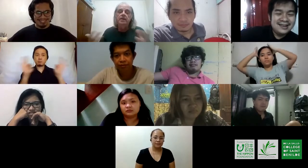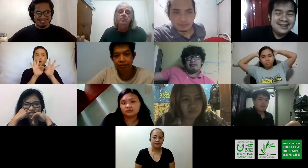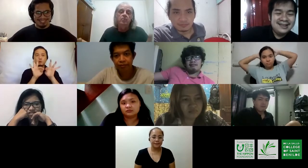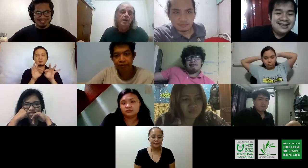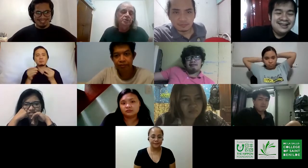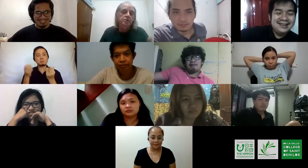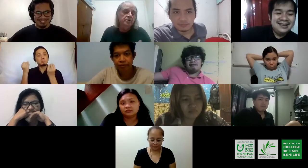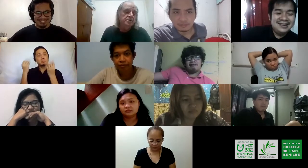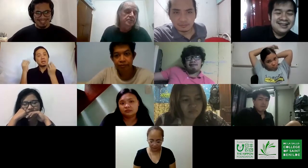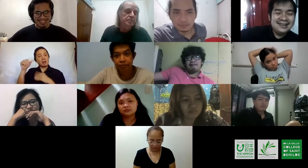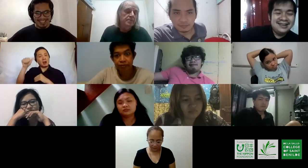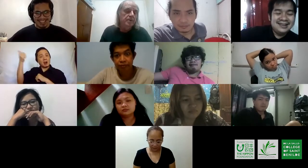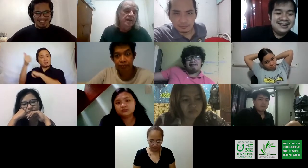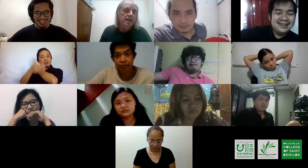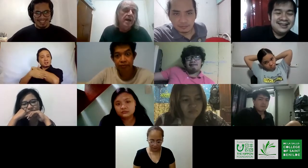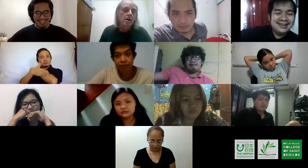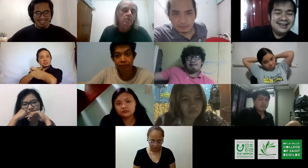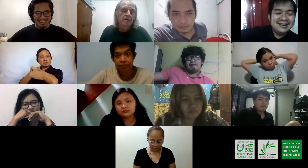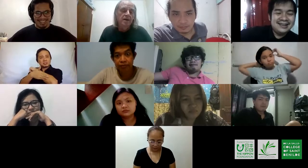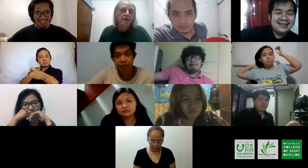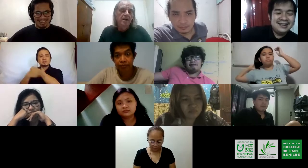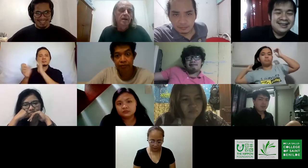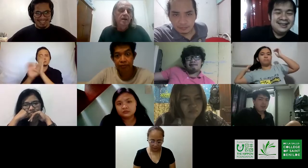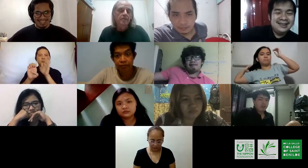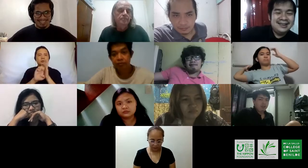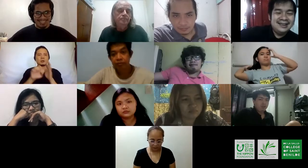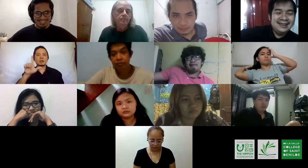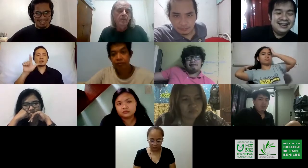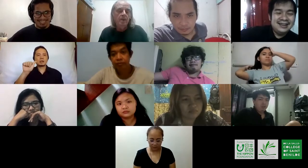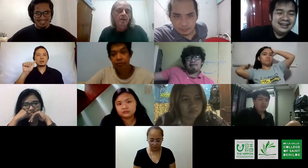people like when I showed this to people in Laos,